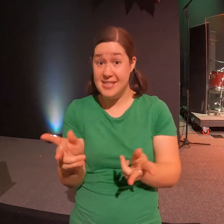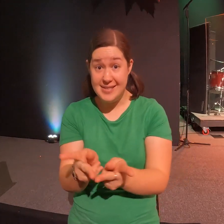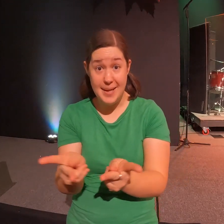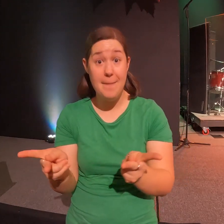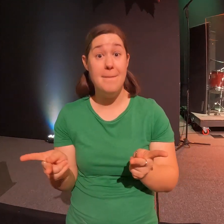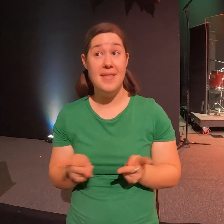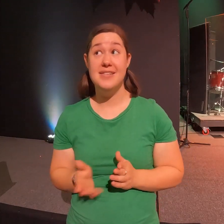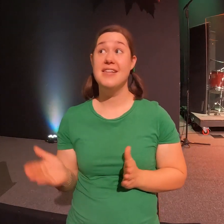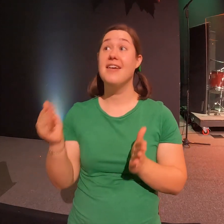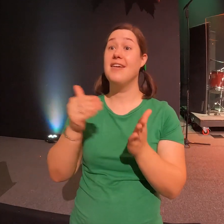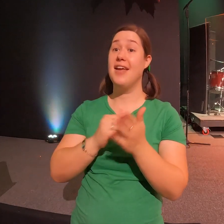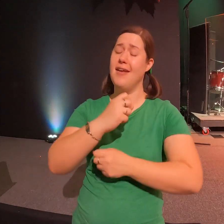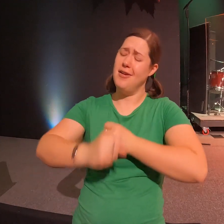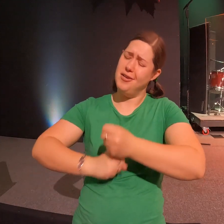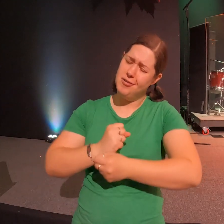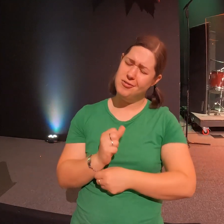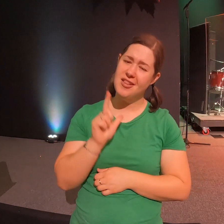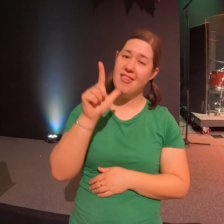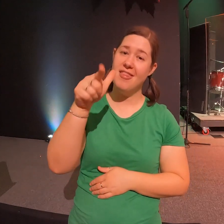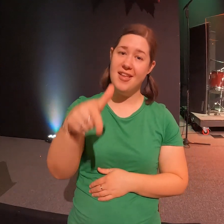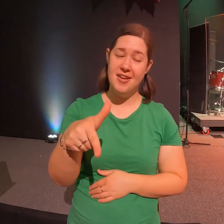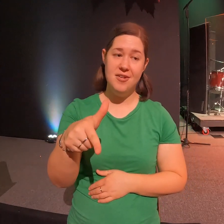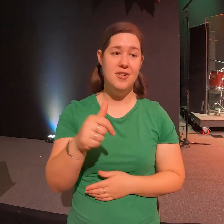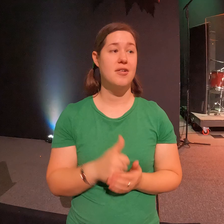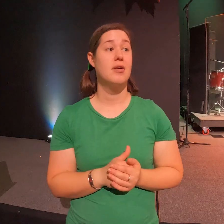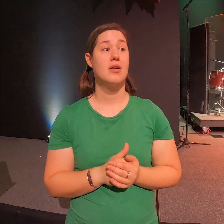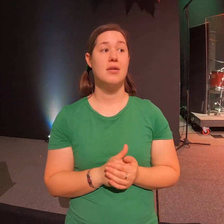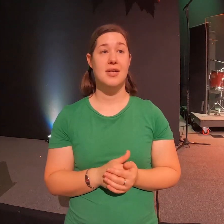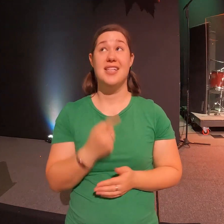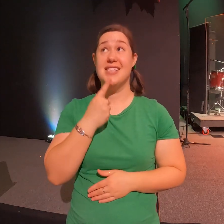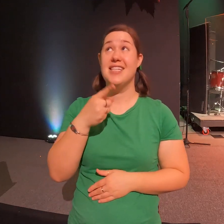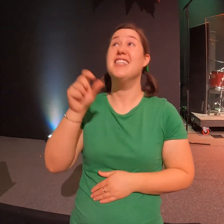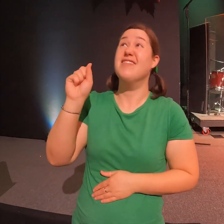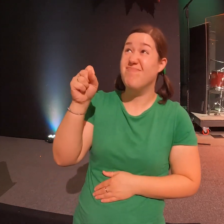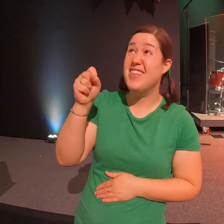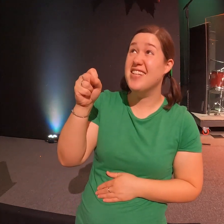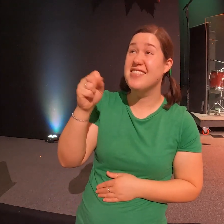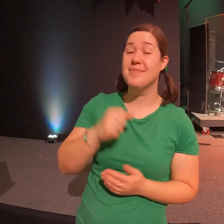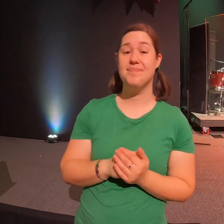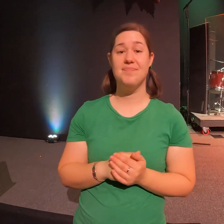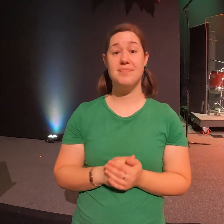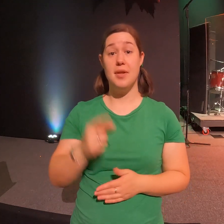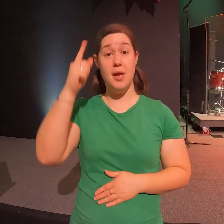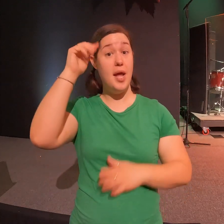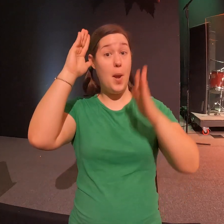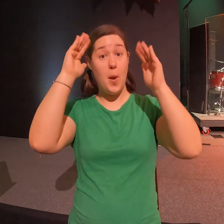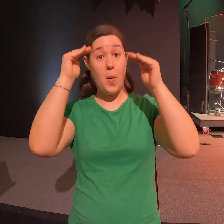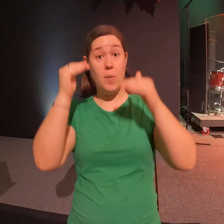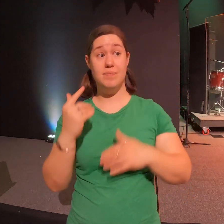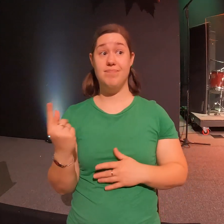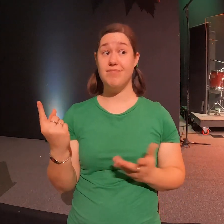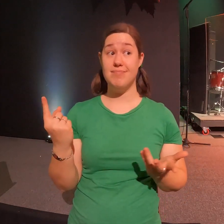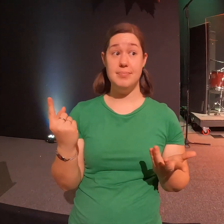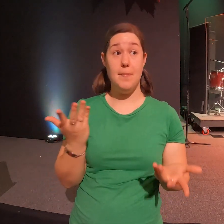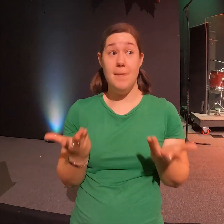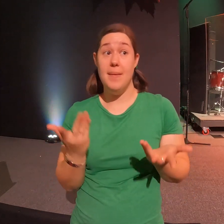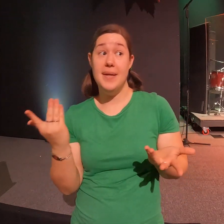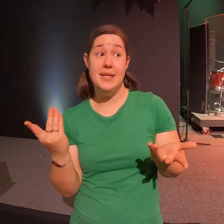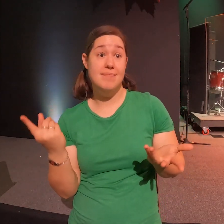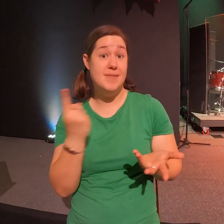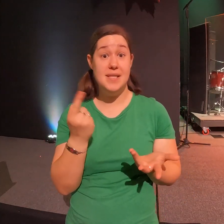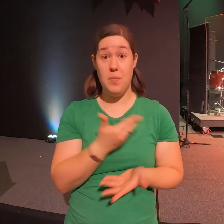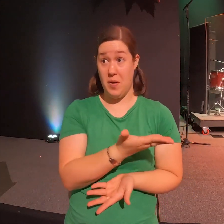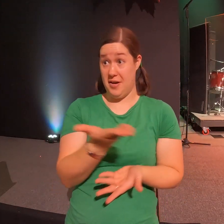me and tugging on my heart. And I hope maybe today someone in this room, God is going to tug on your heart and say, I want you to do something